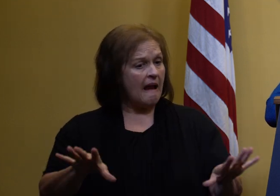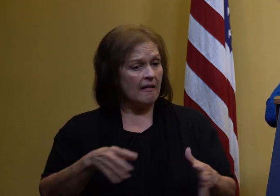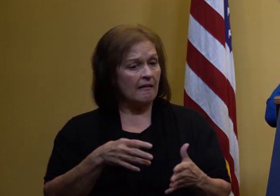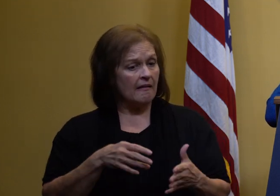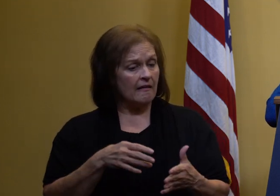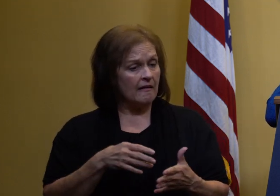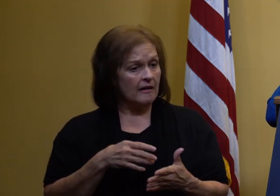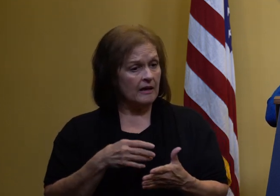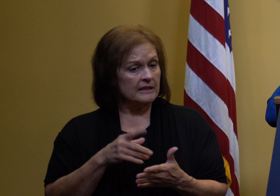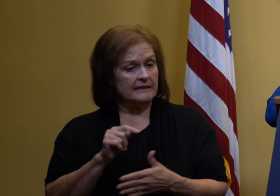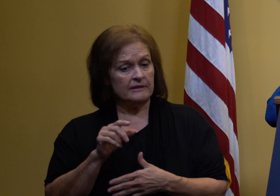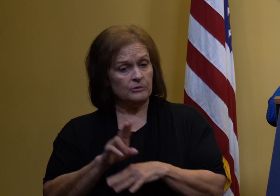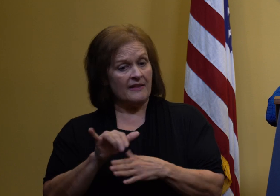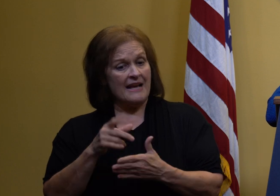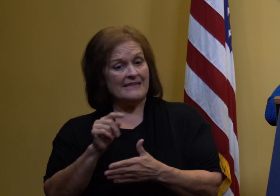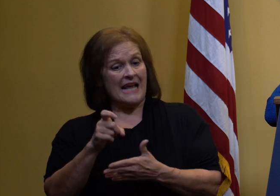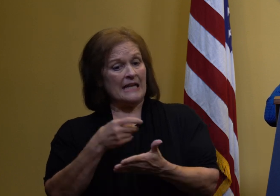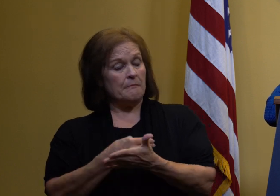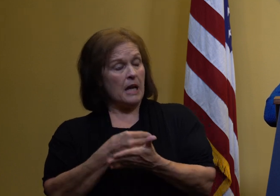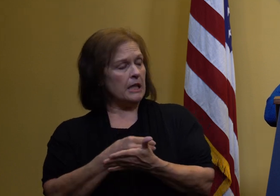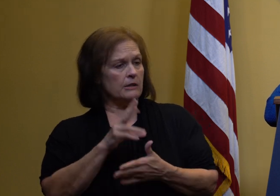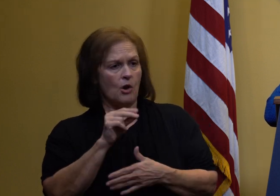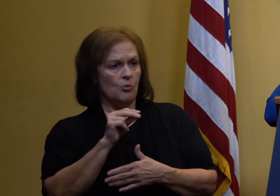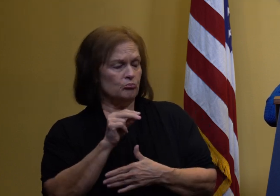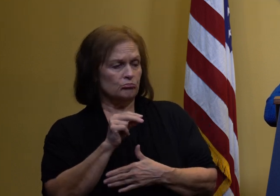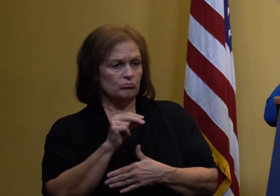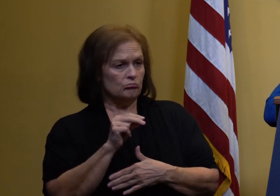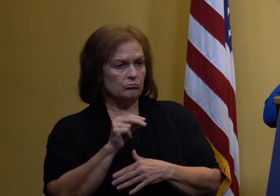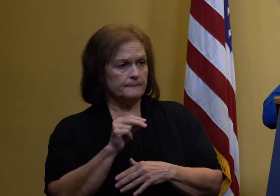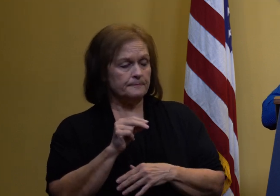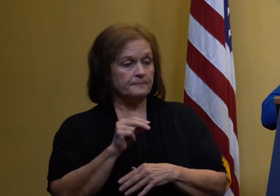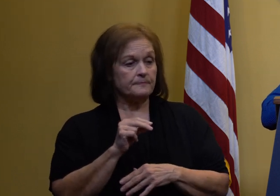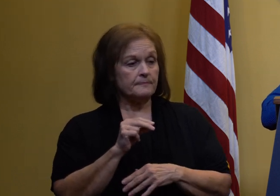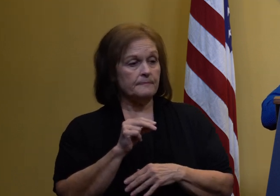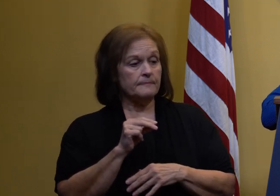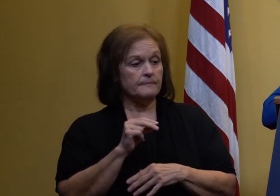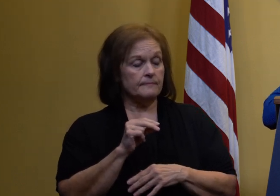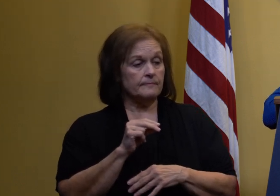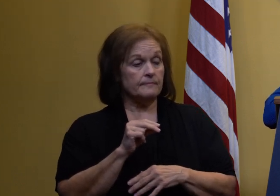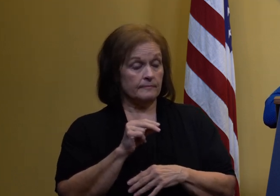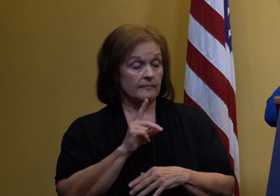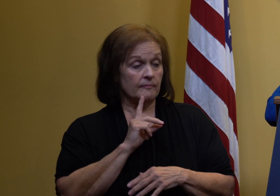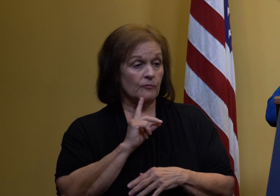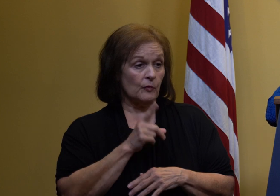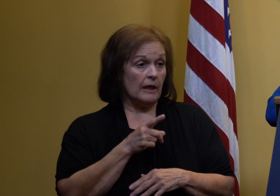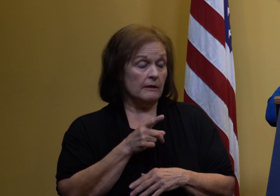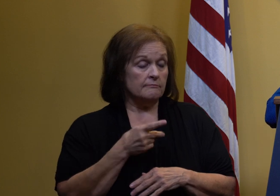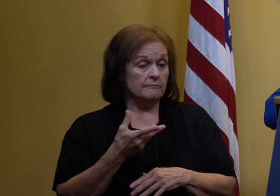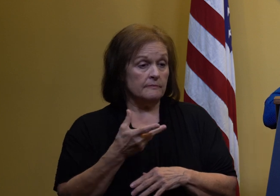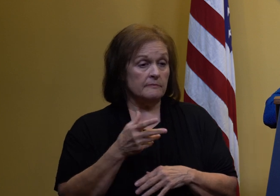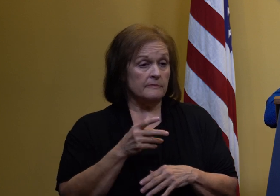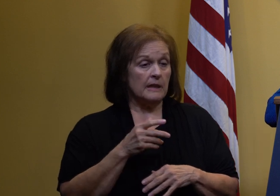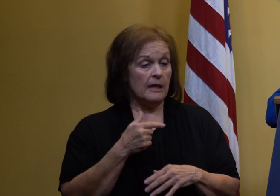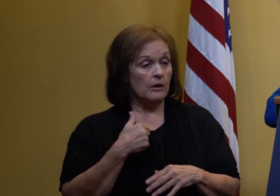of dollars of taxpayer dollars? Not at all, and that's demonstrated. No, not at all. And bottom line,